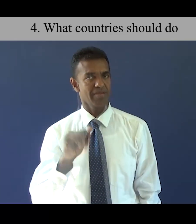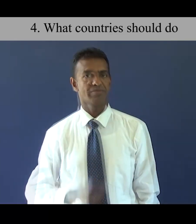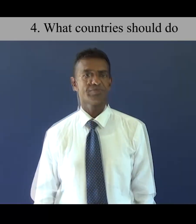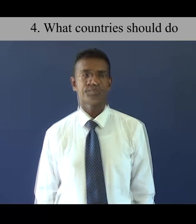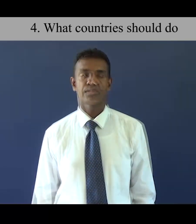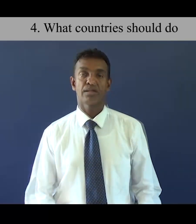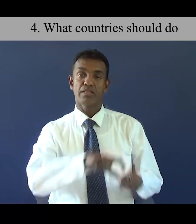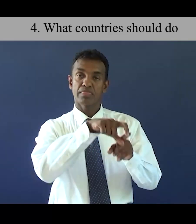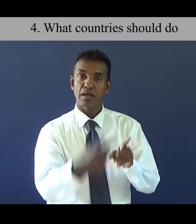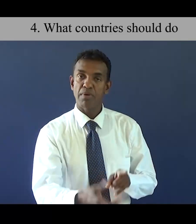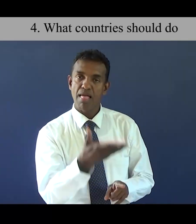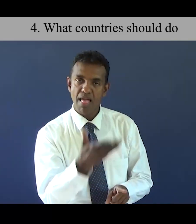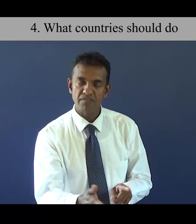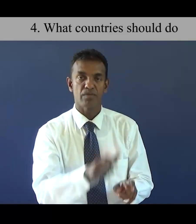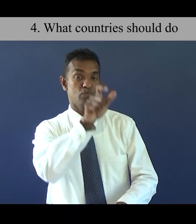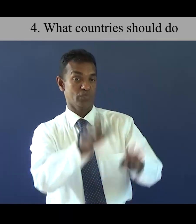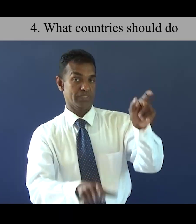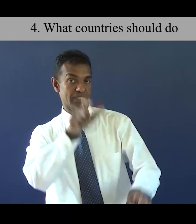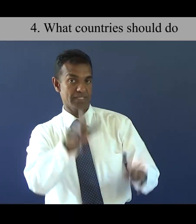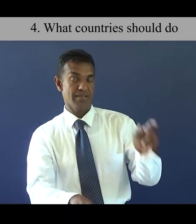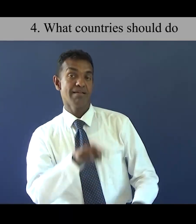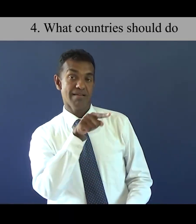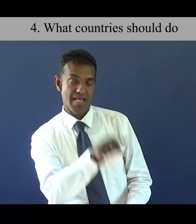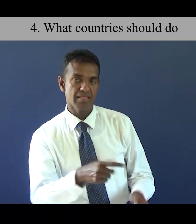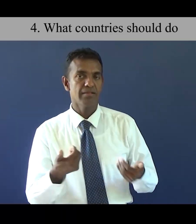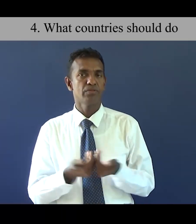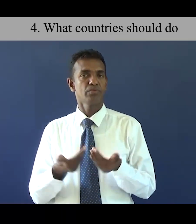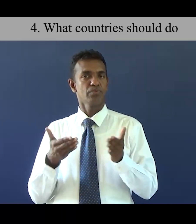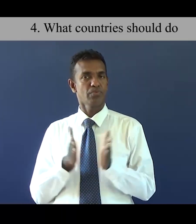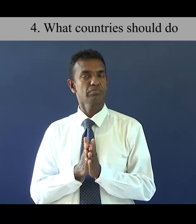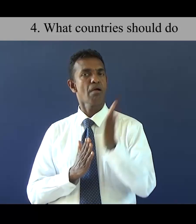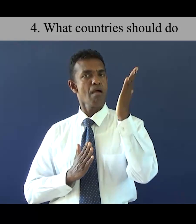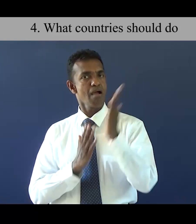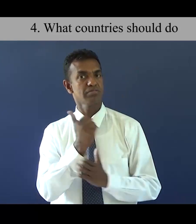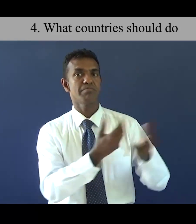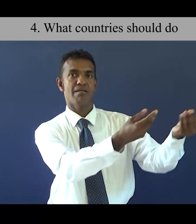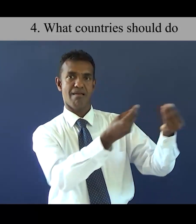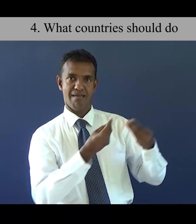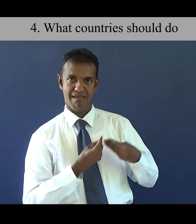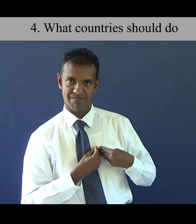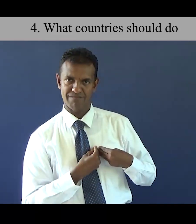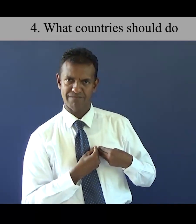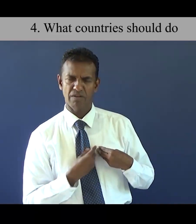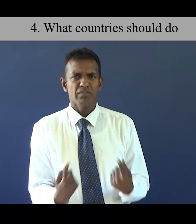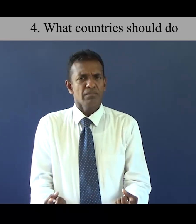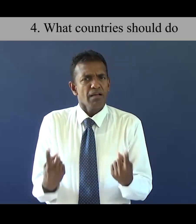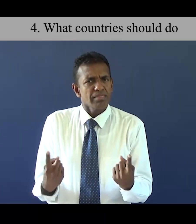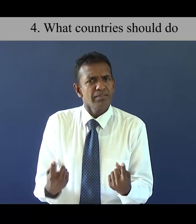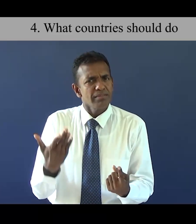laws to give disabled people their rights and changing any laws that